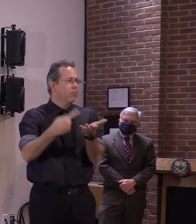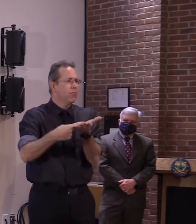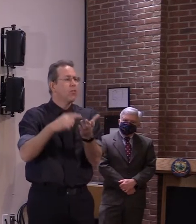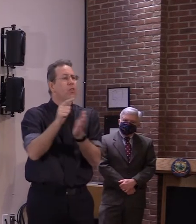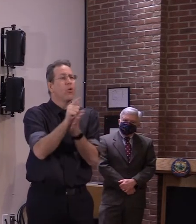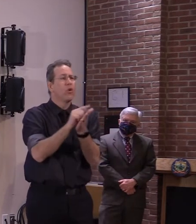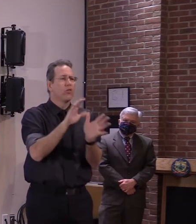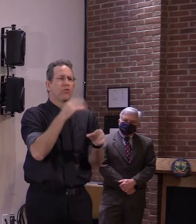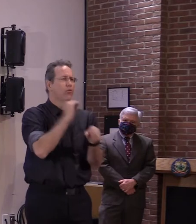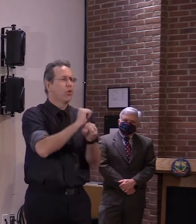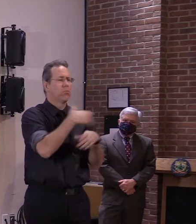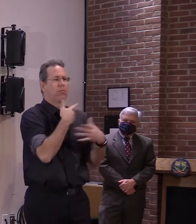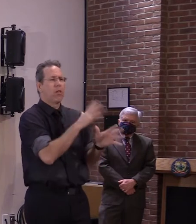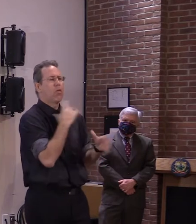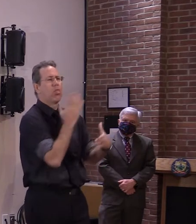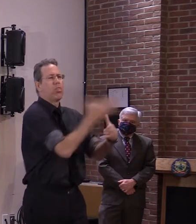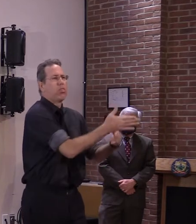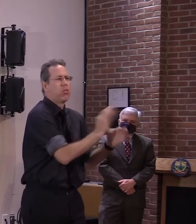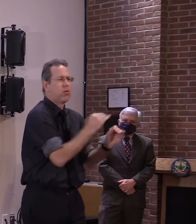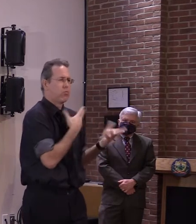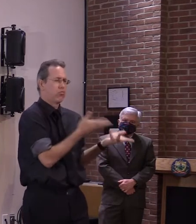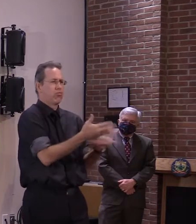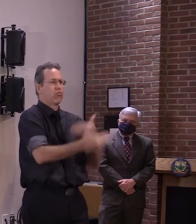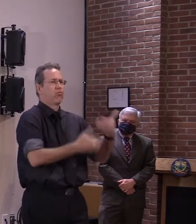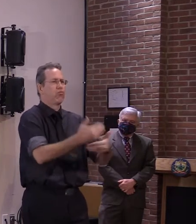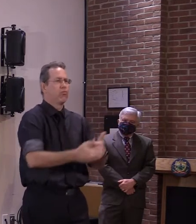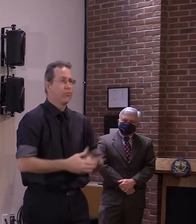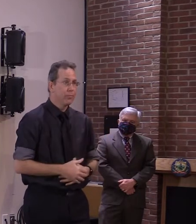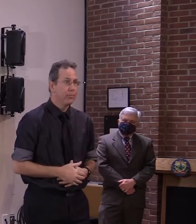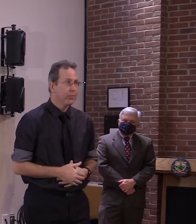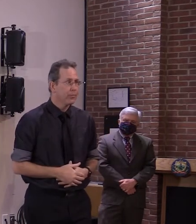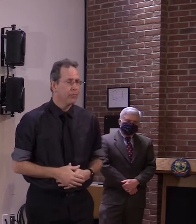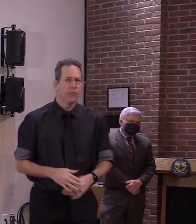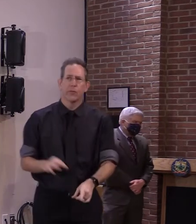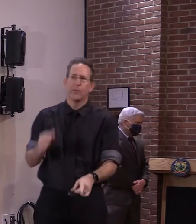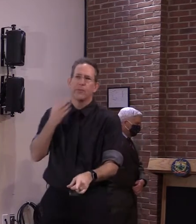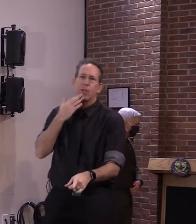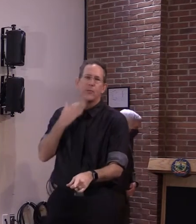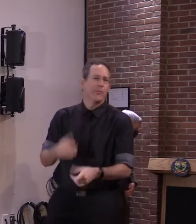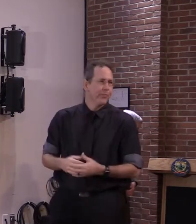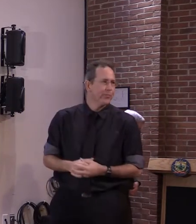okay thank you greg the bennington banner